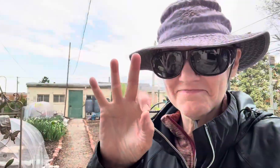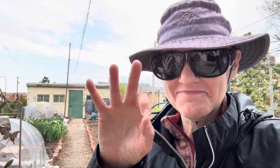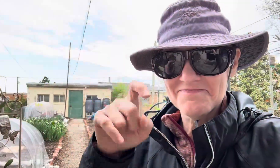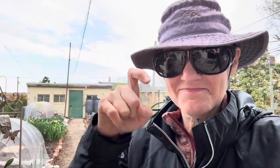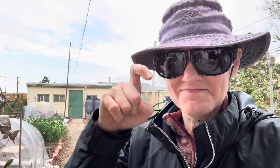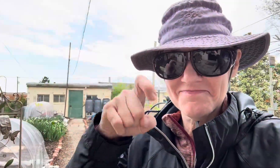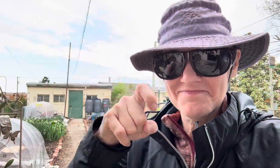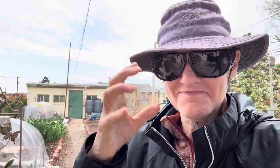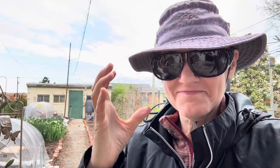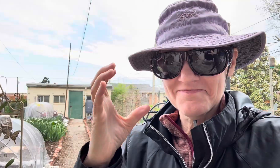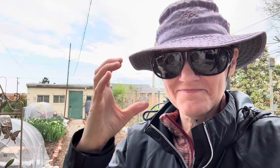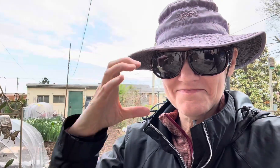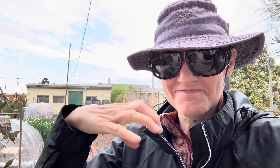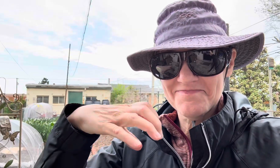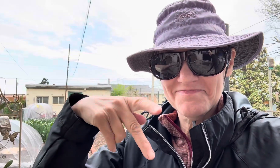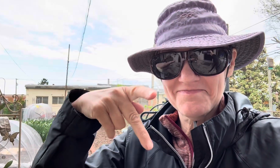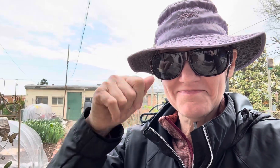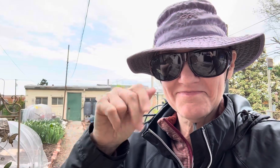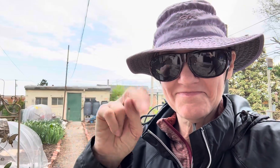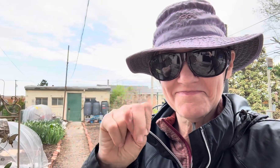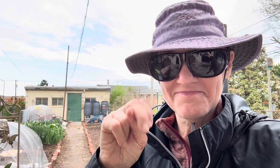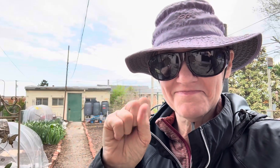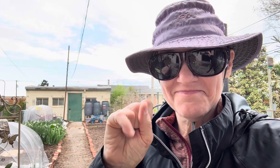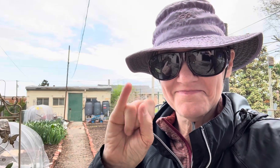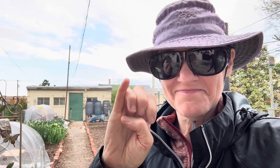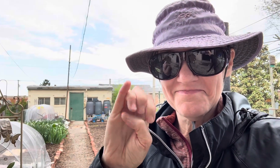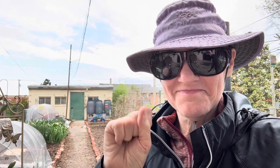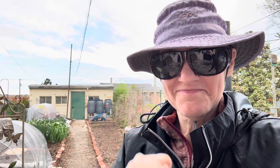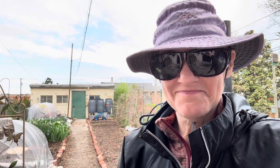It's 9 o'clock and it's time to close up the pansies.